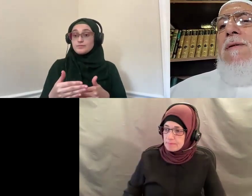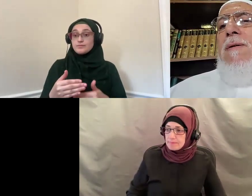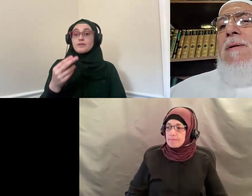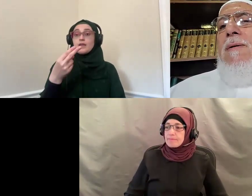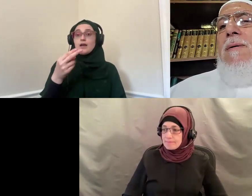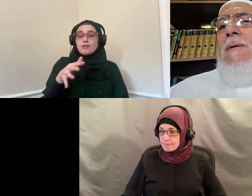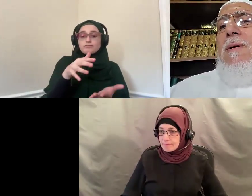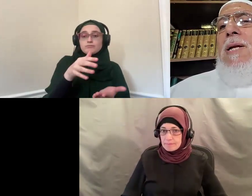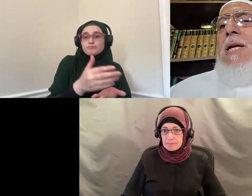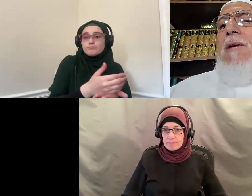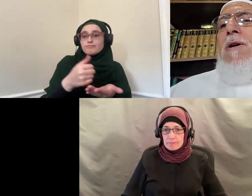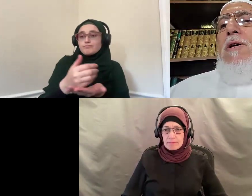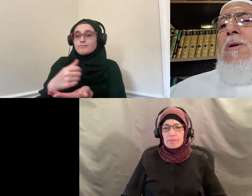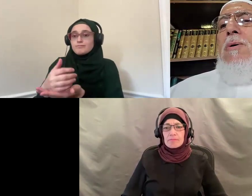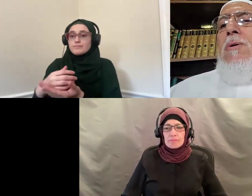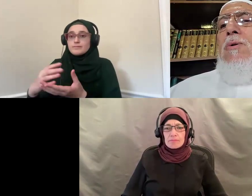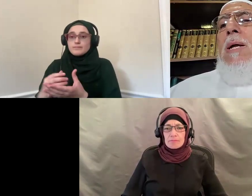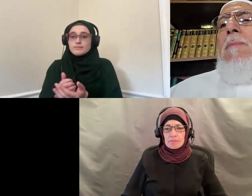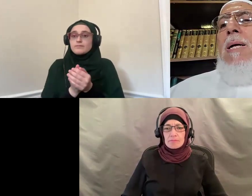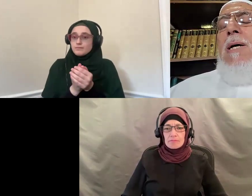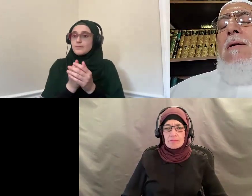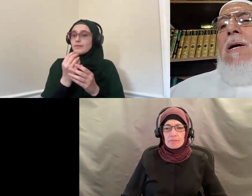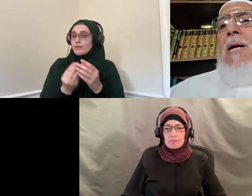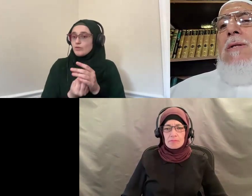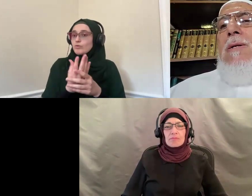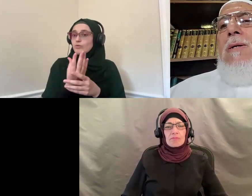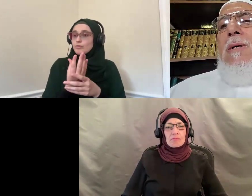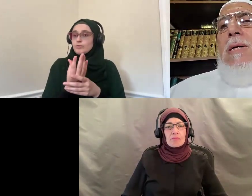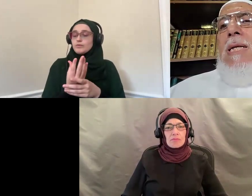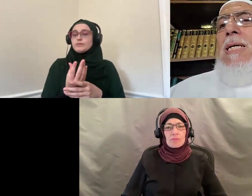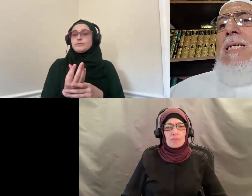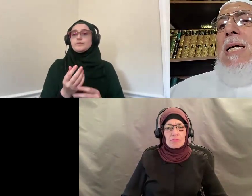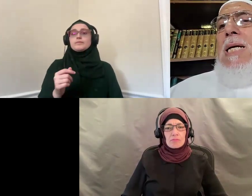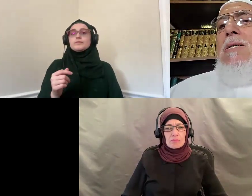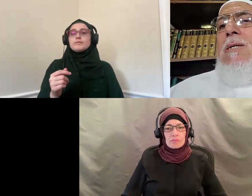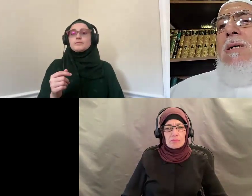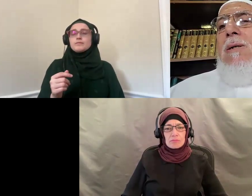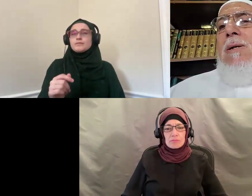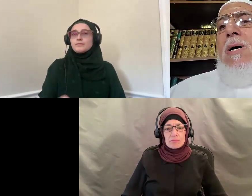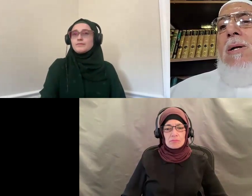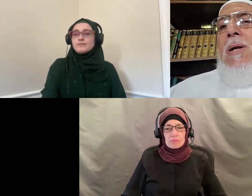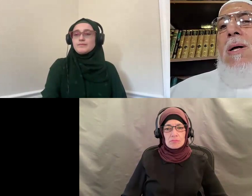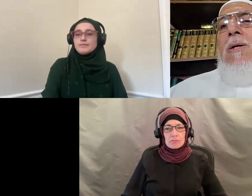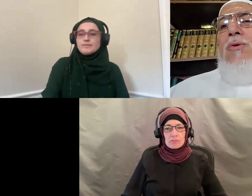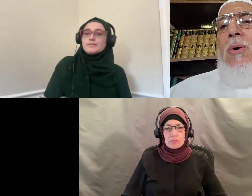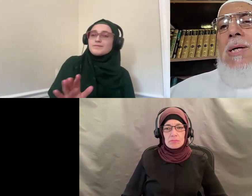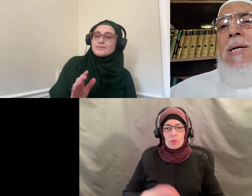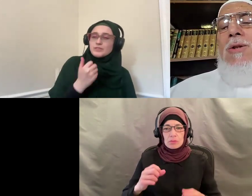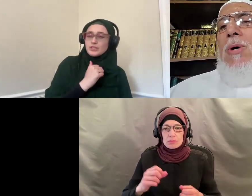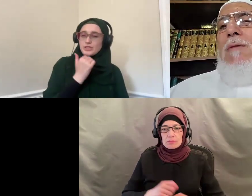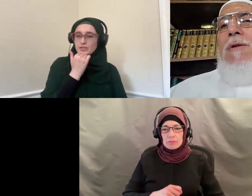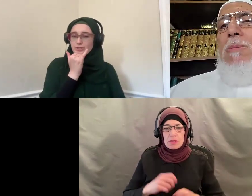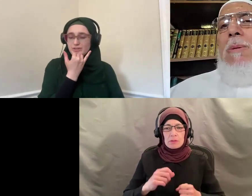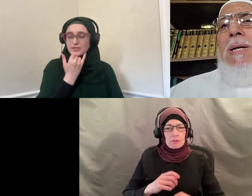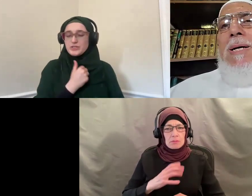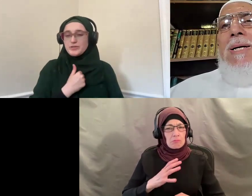chaff, leaving you to lament and regret. This is Allah talking